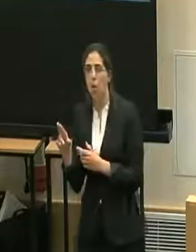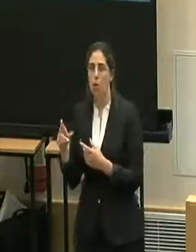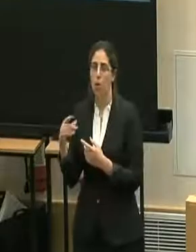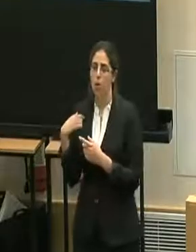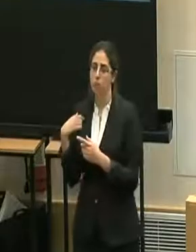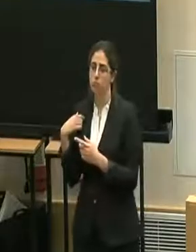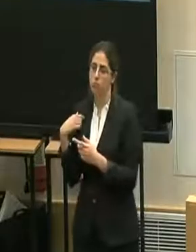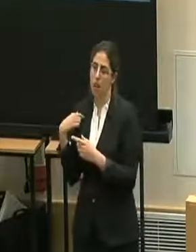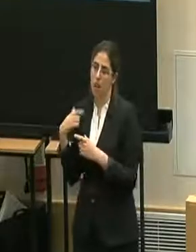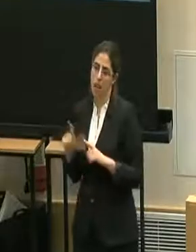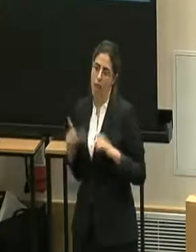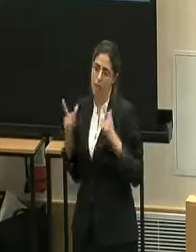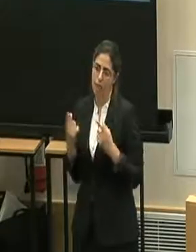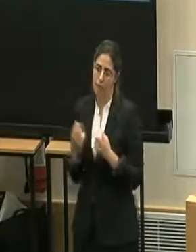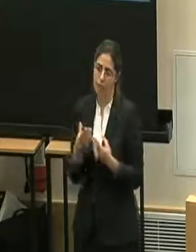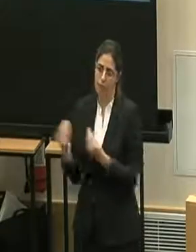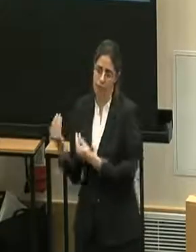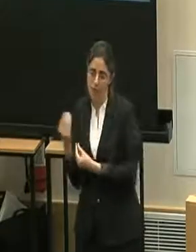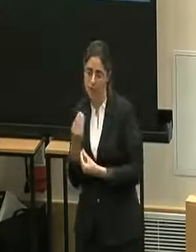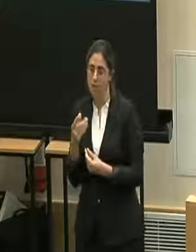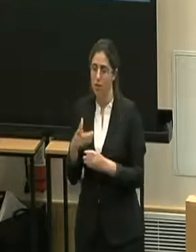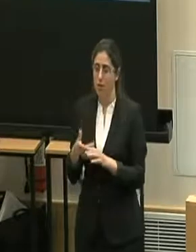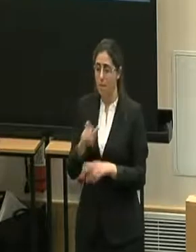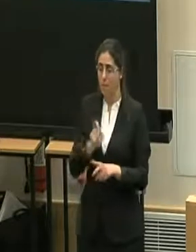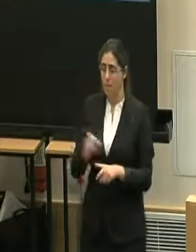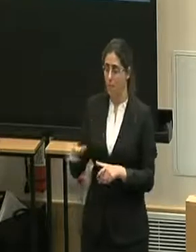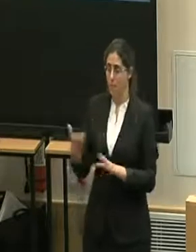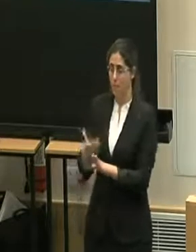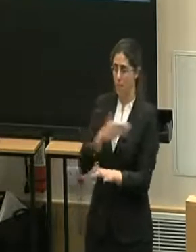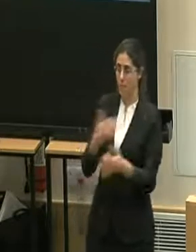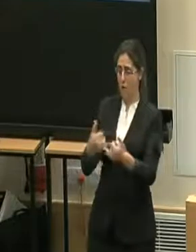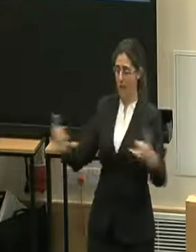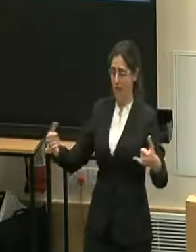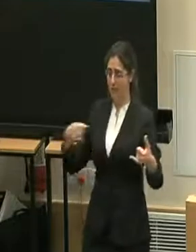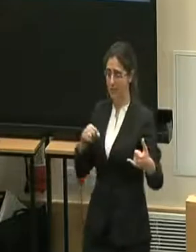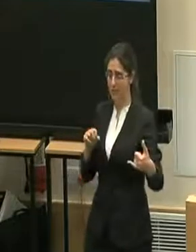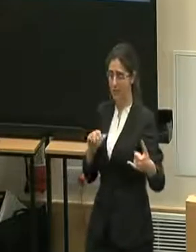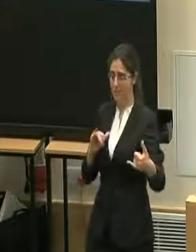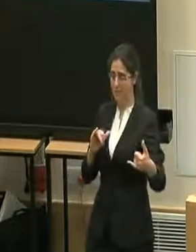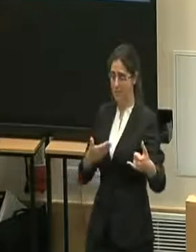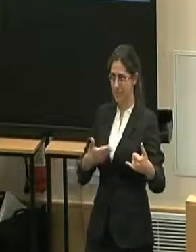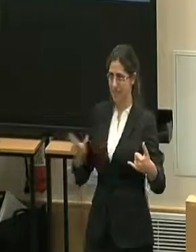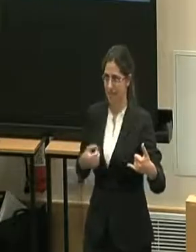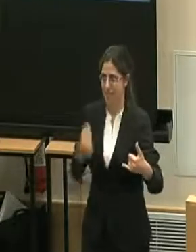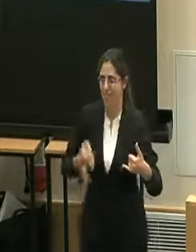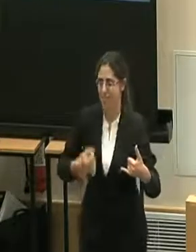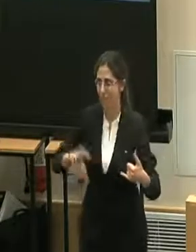whatever, some people start before the starting line and some people start ahead of the starting